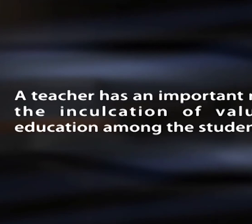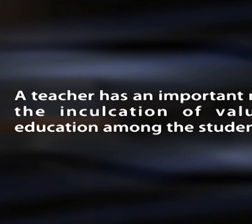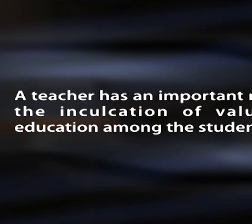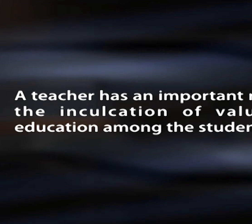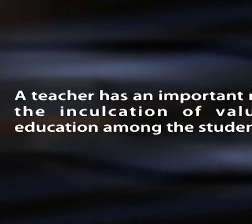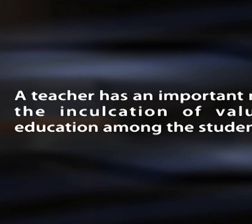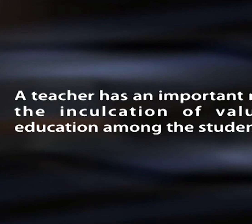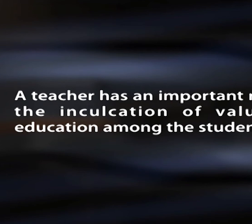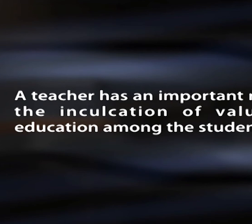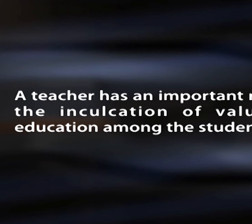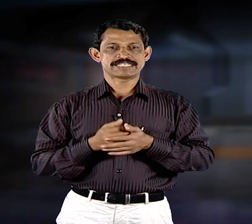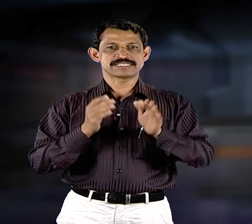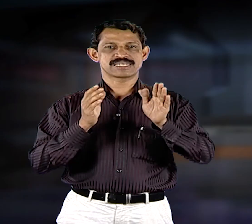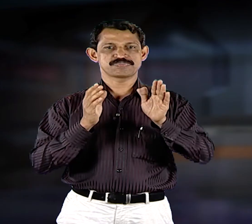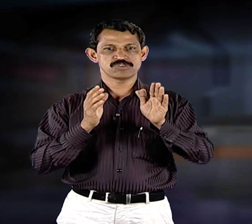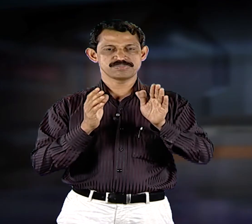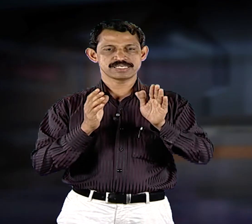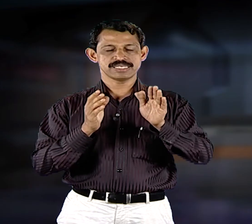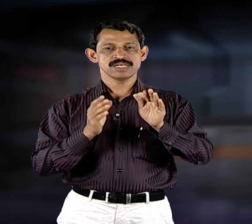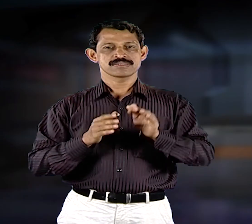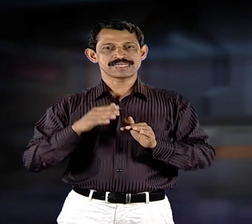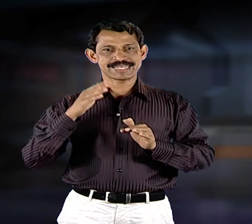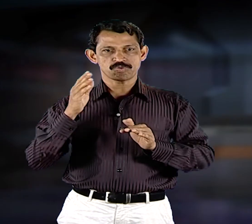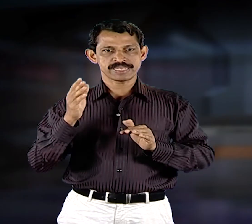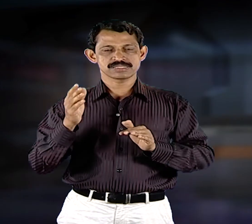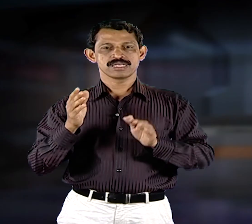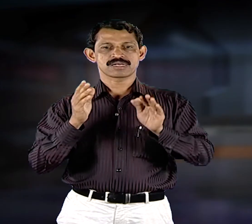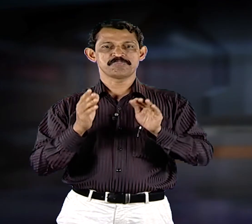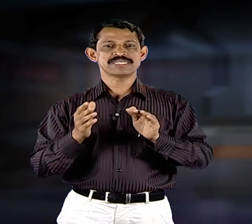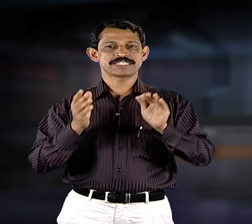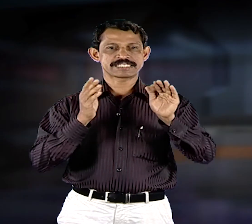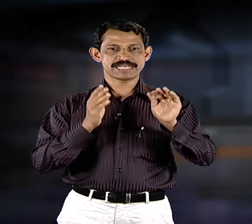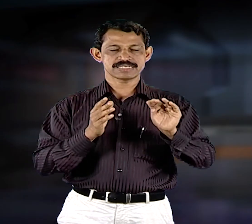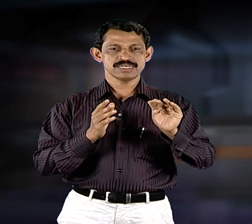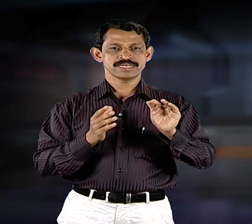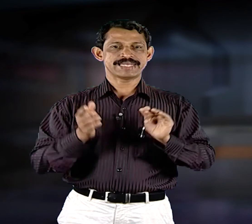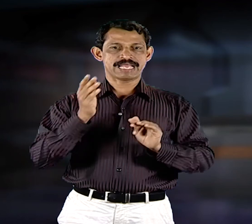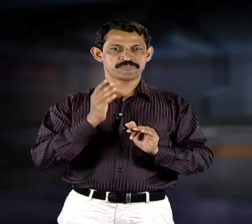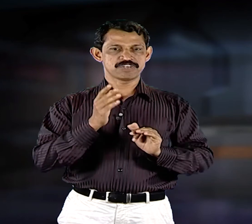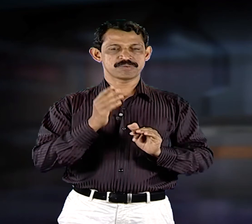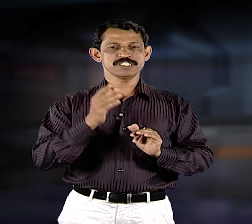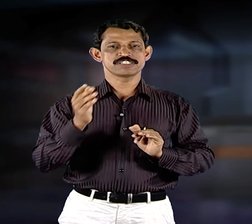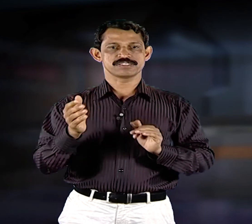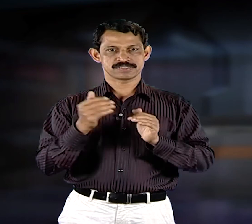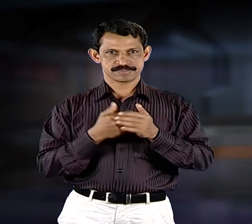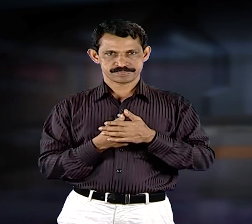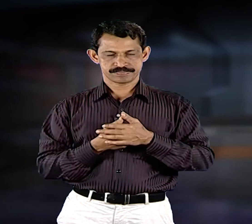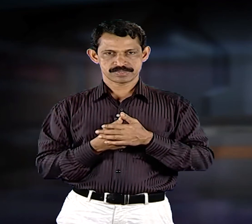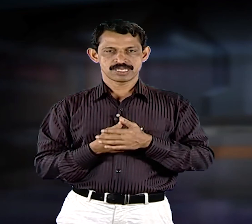among the students. It is a responsibility that requires complete dedication and effort from the teachers.